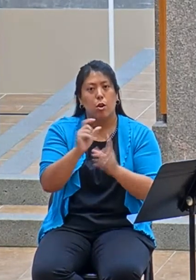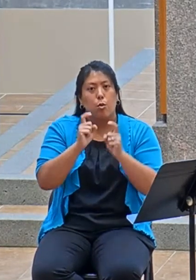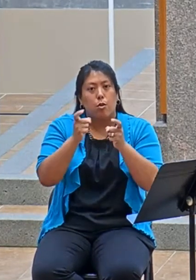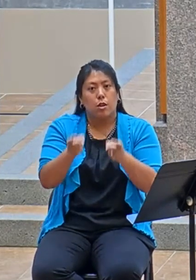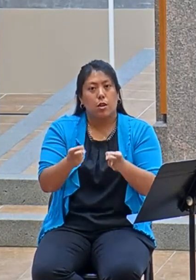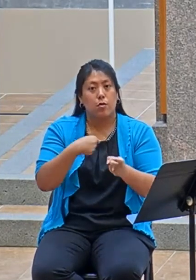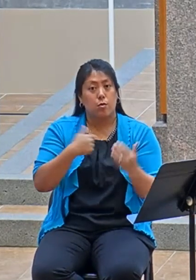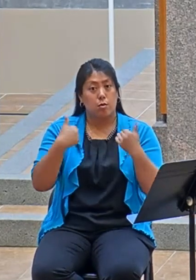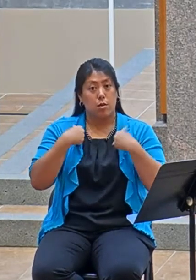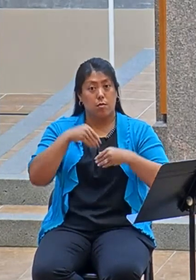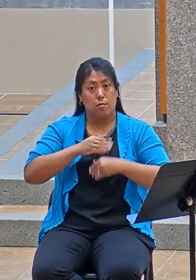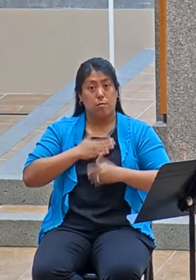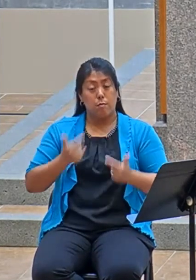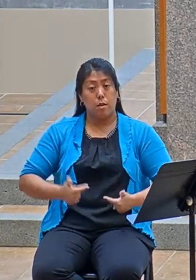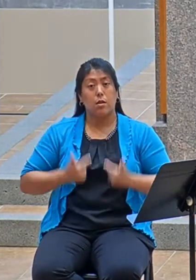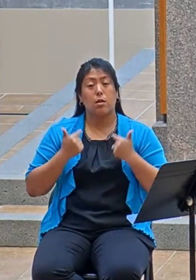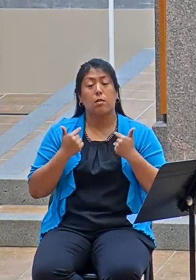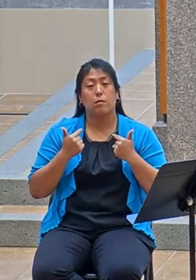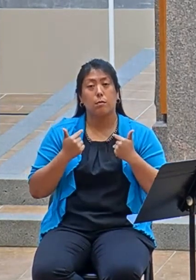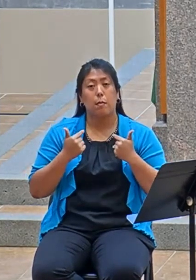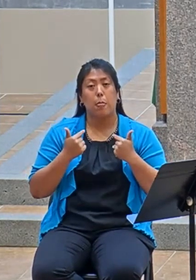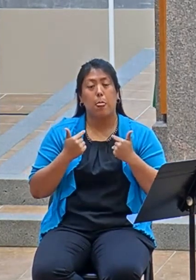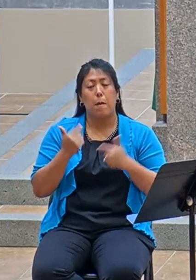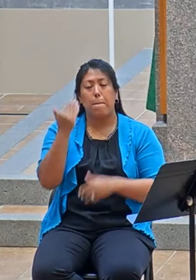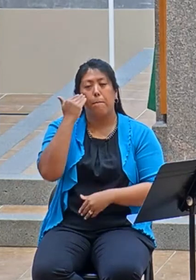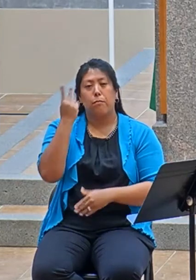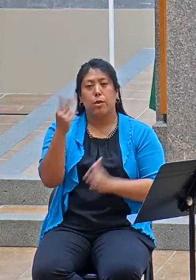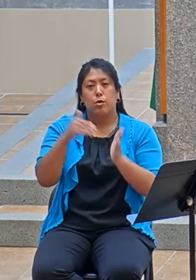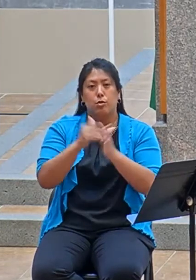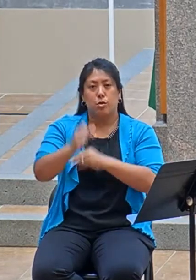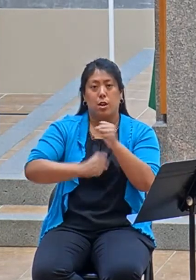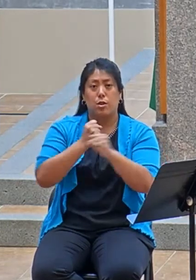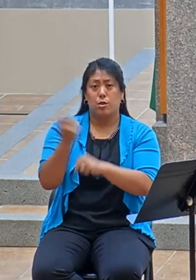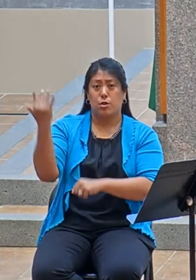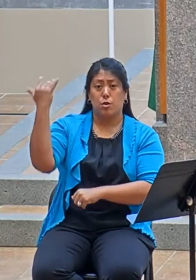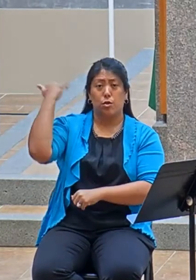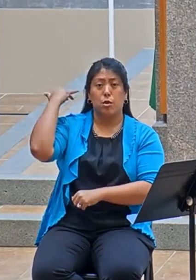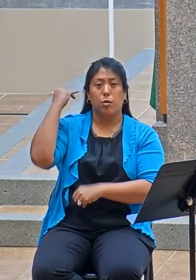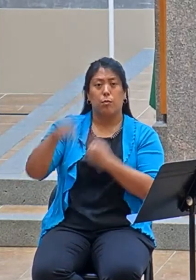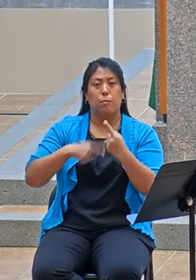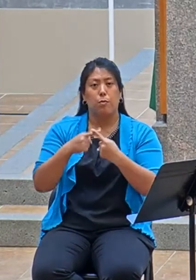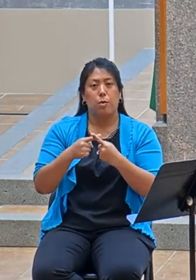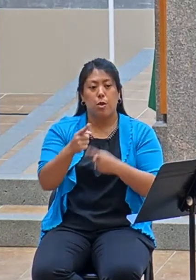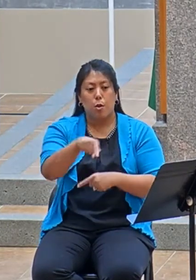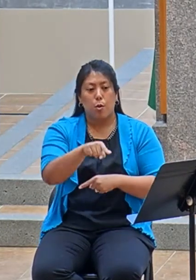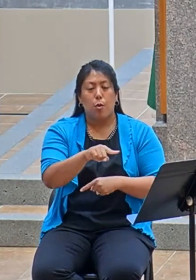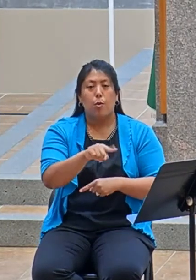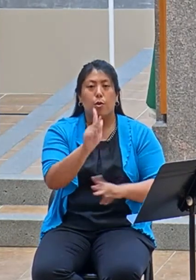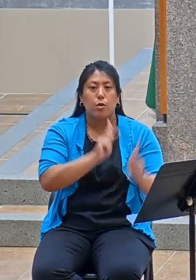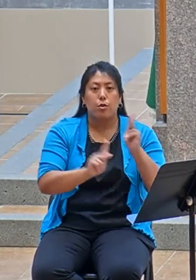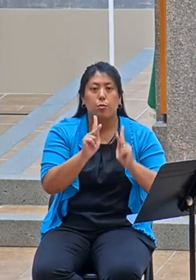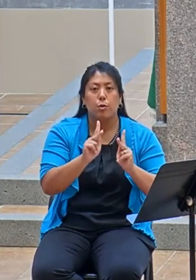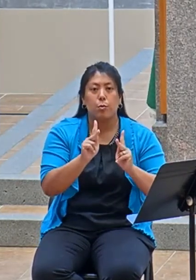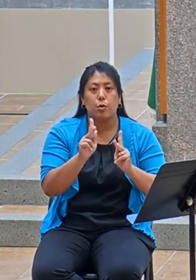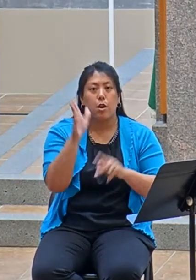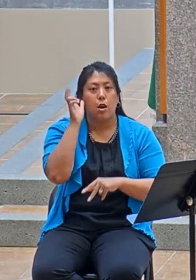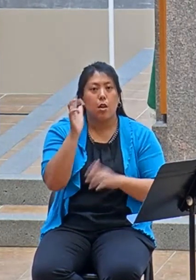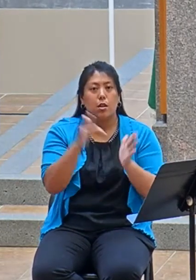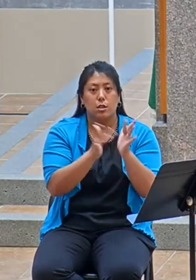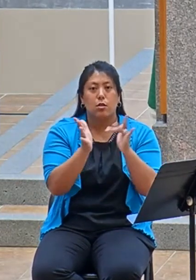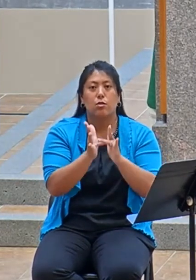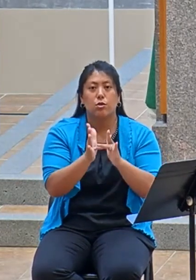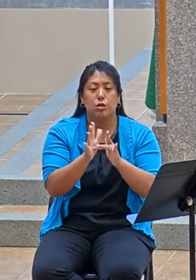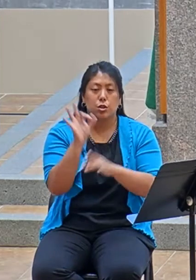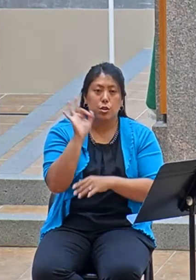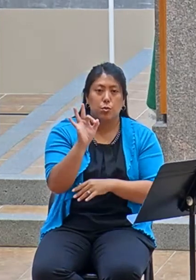life? You know, 2,000 years ago, when the people heard Jesus say those words, you heard the short version